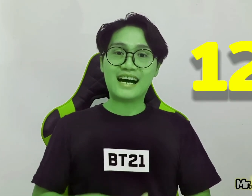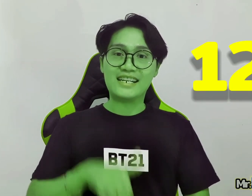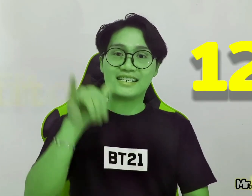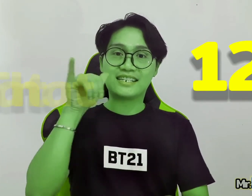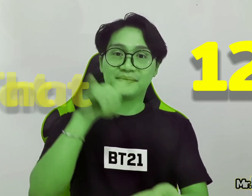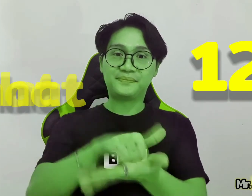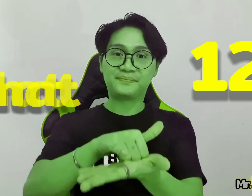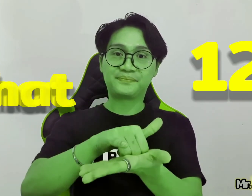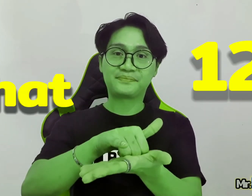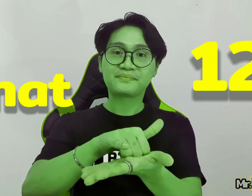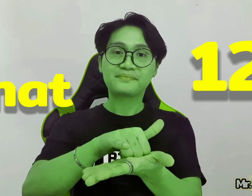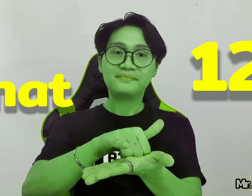that.